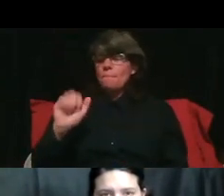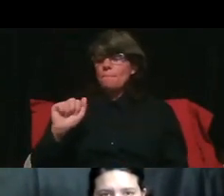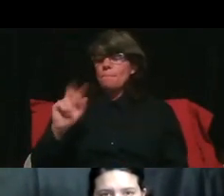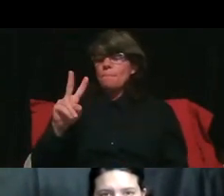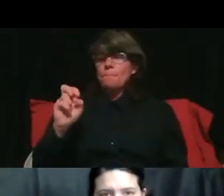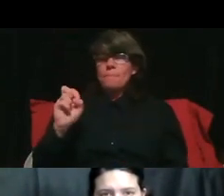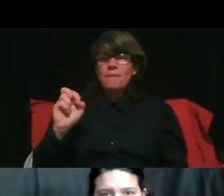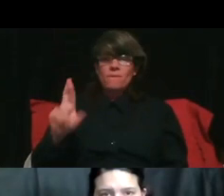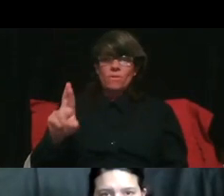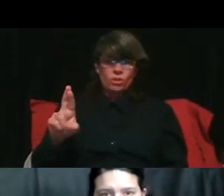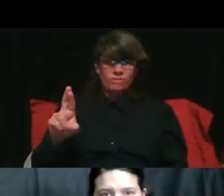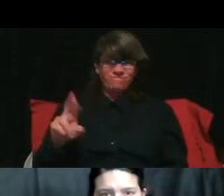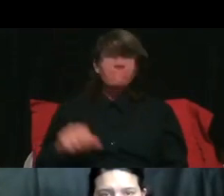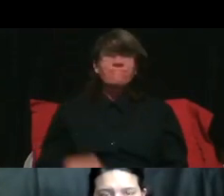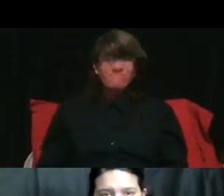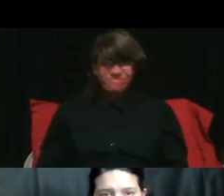And